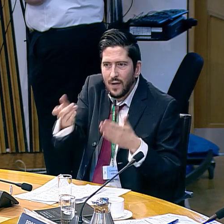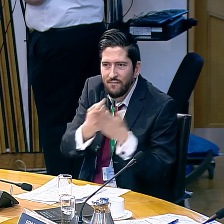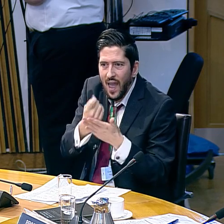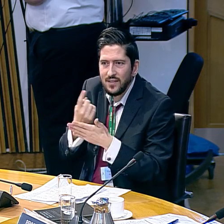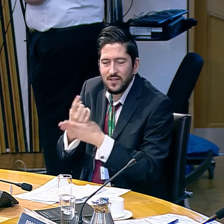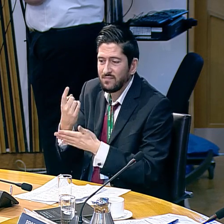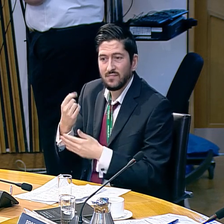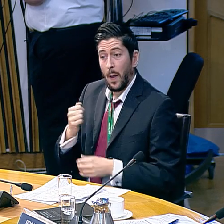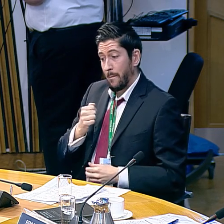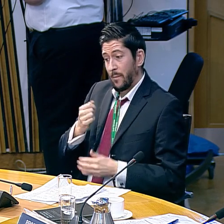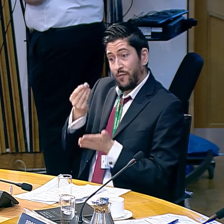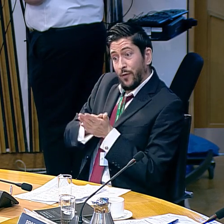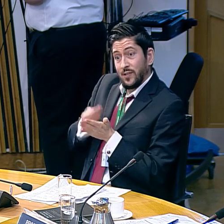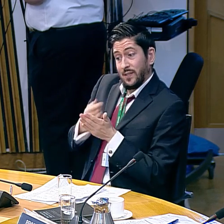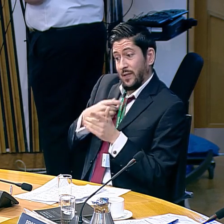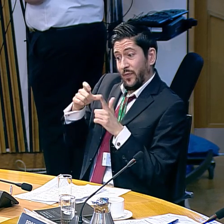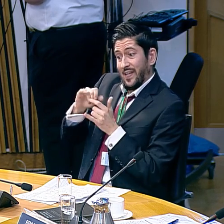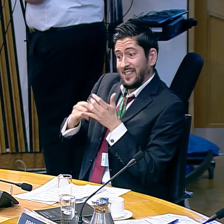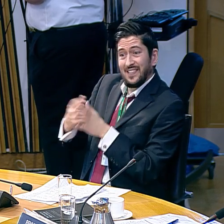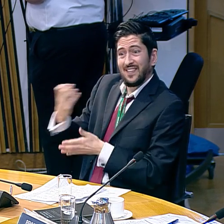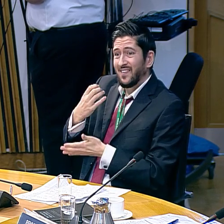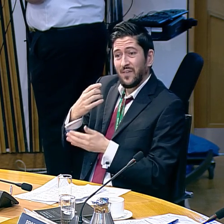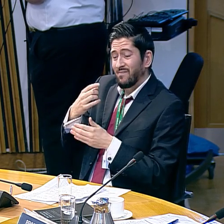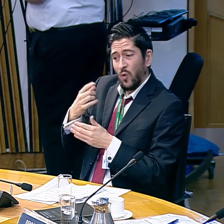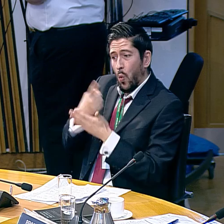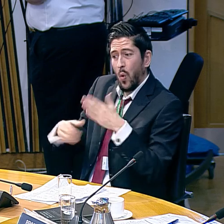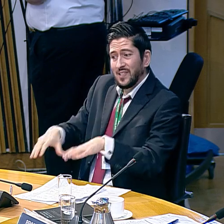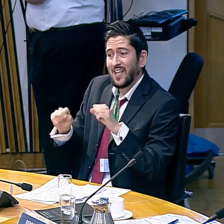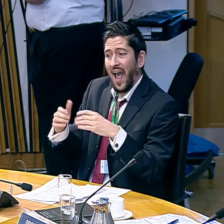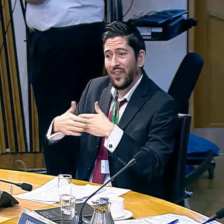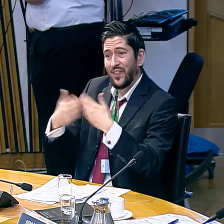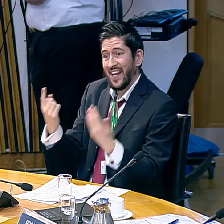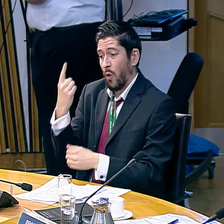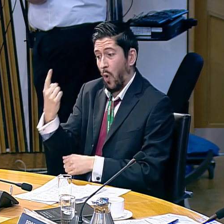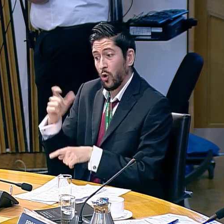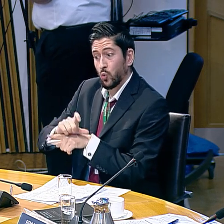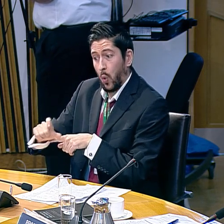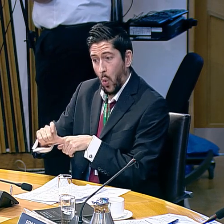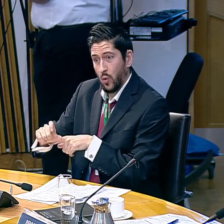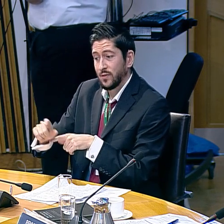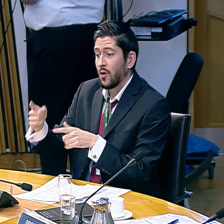you know what it's like. We have those 2 weeks of meeting people and getting used to the university experience.